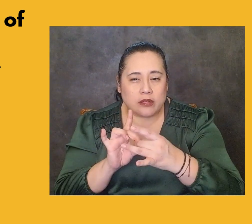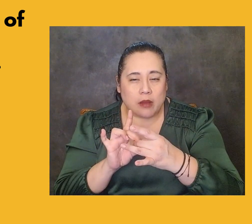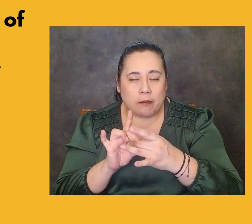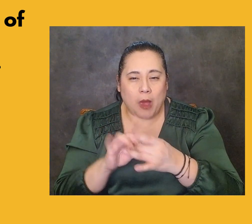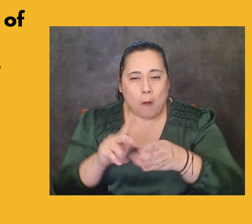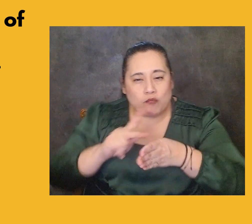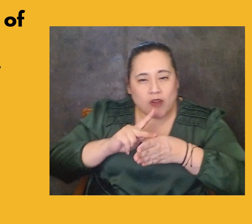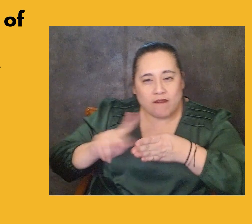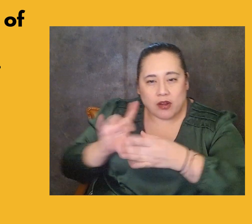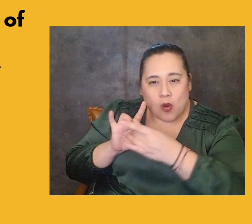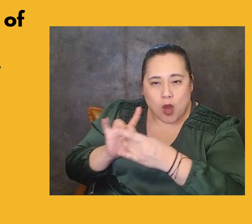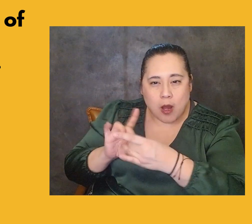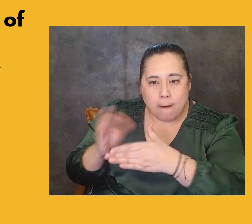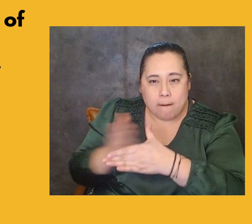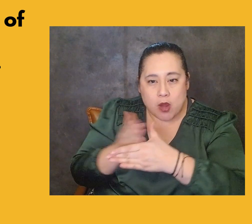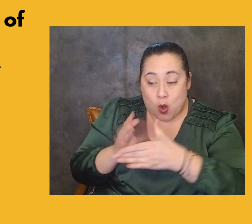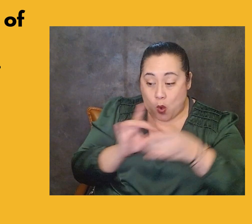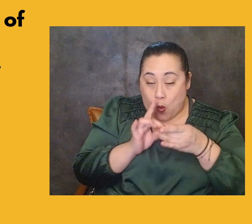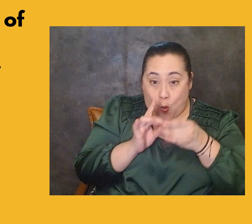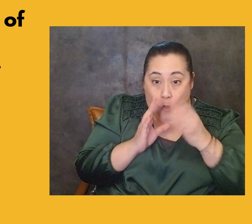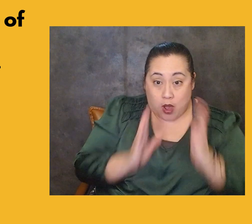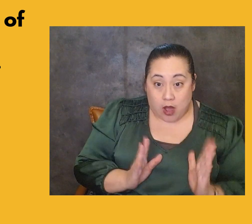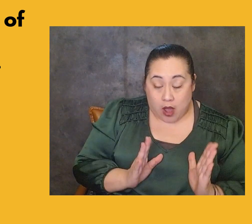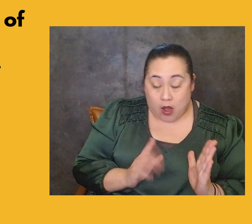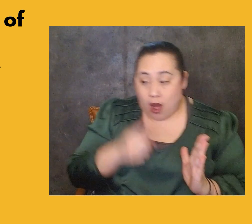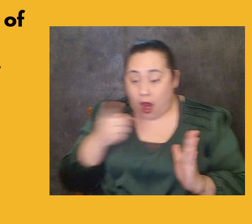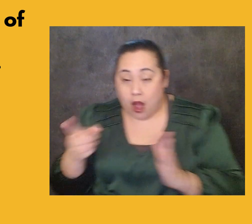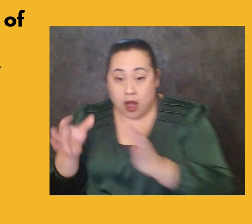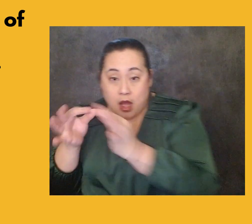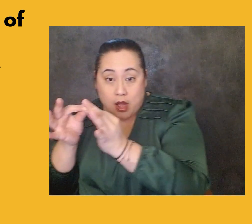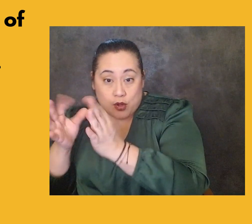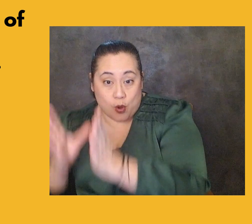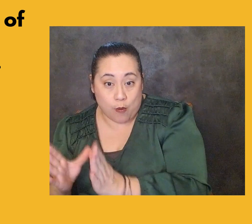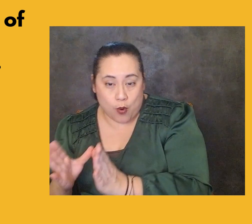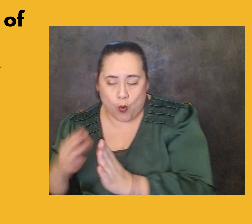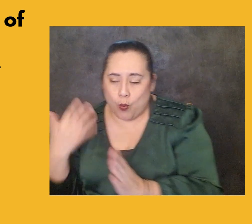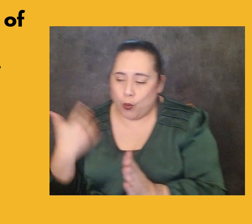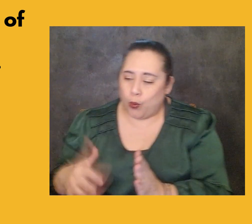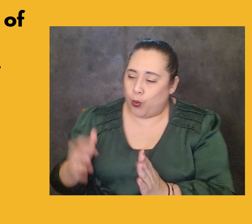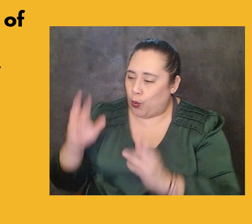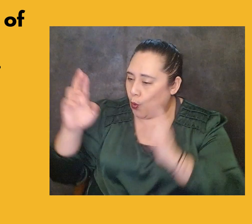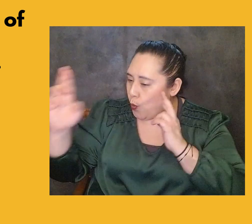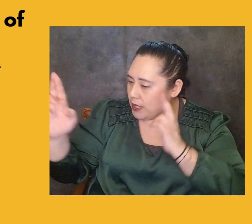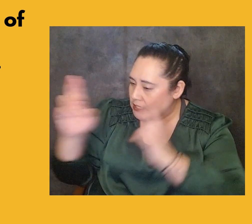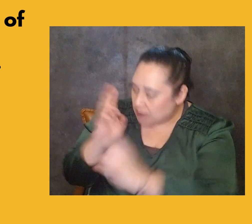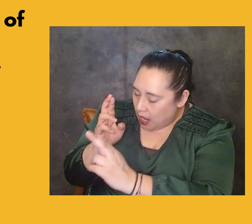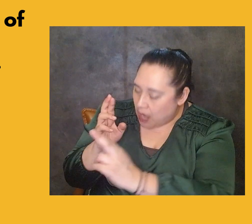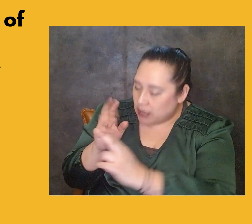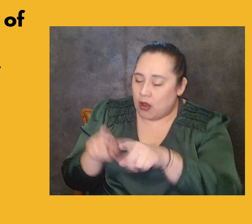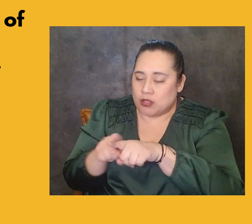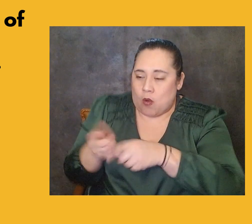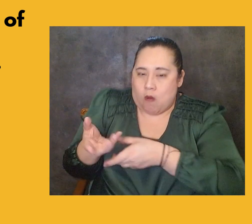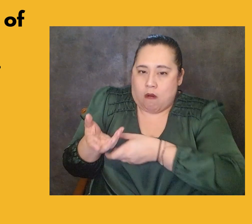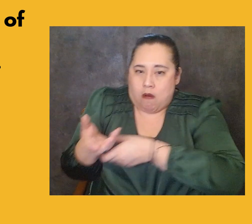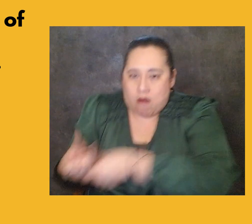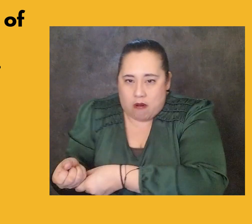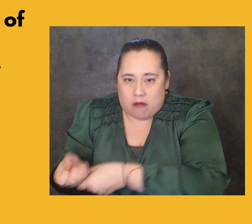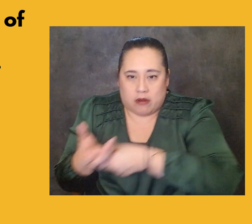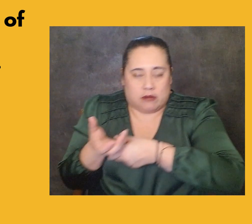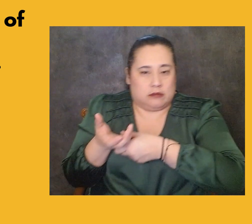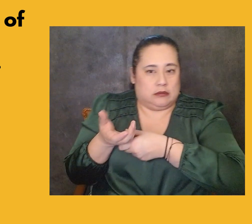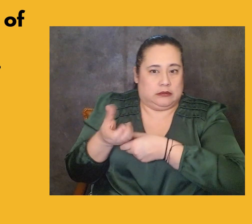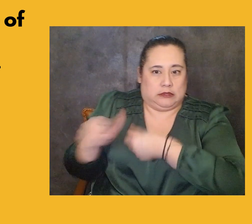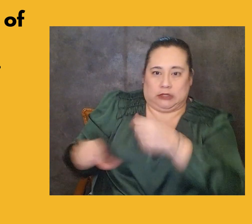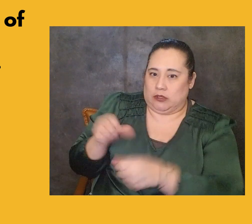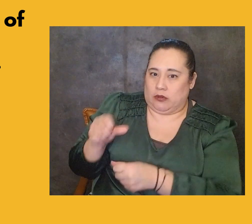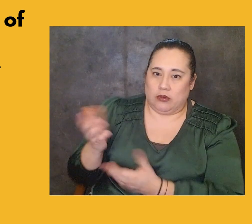the professional relationship between a coordinator and an interpreter is one of mutual respect and trust. We have to